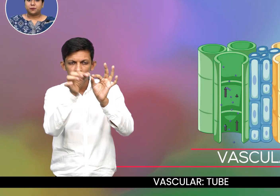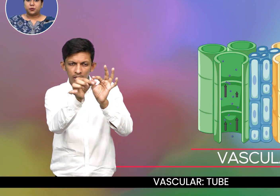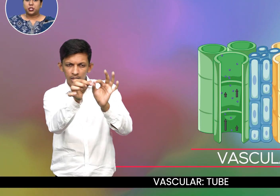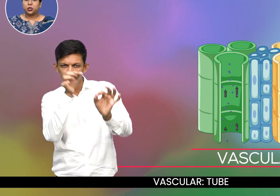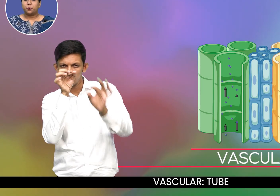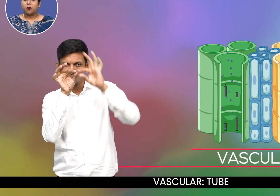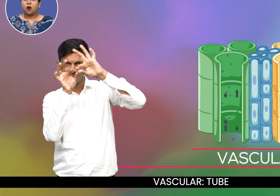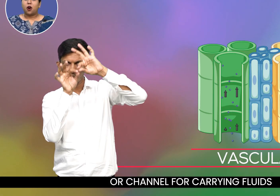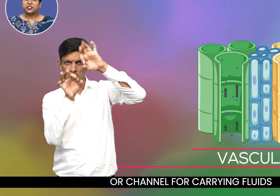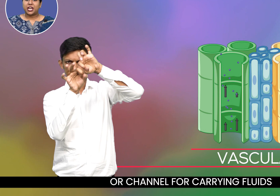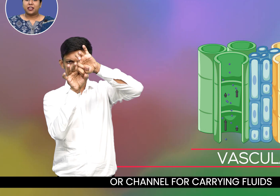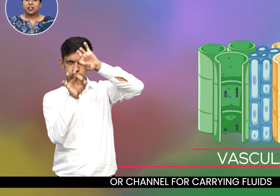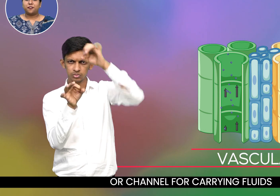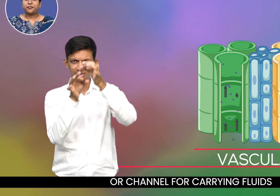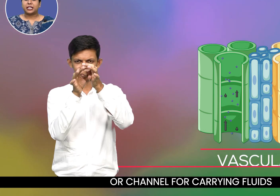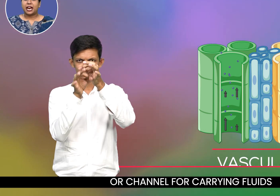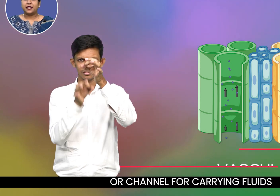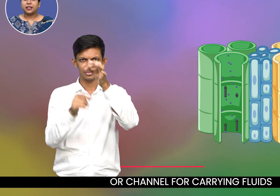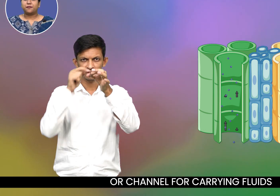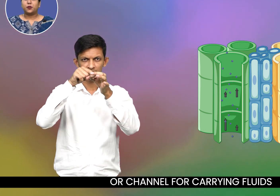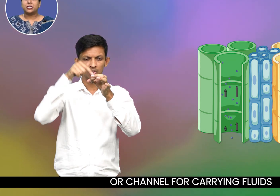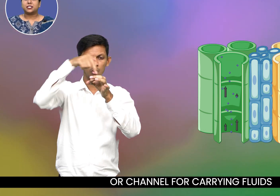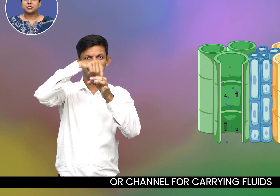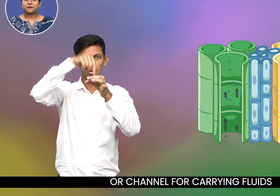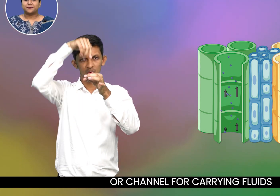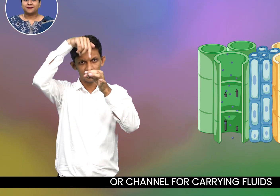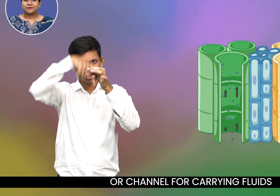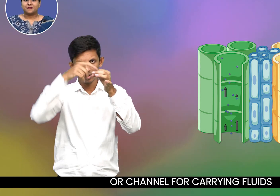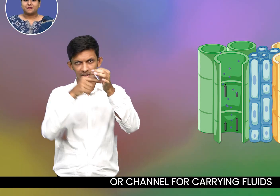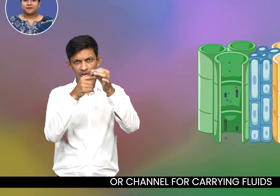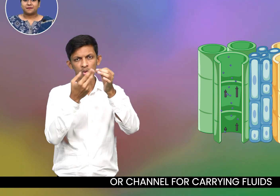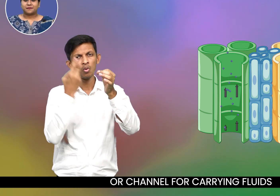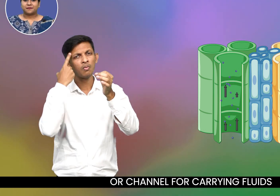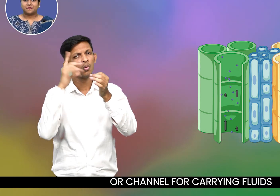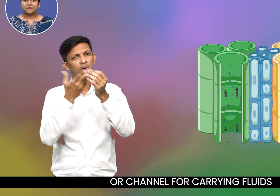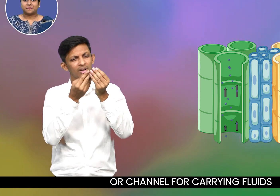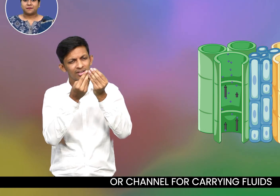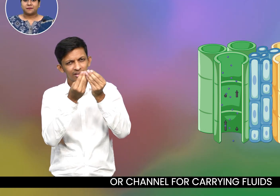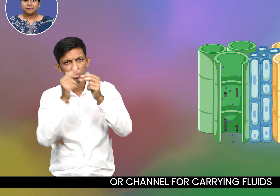Vascular. Tube or channel for carrying fluids.